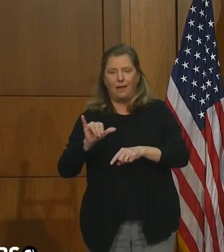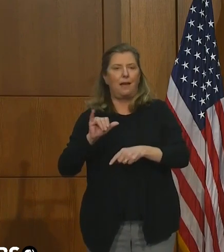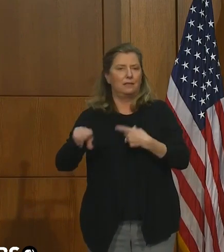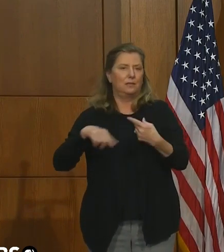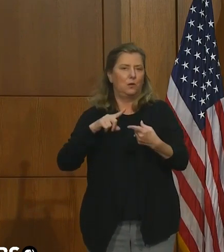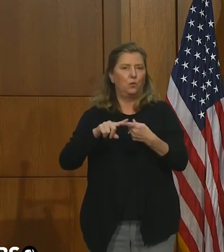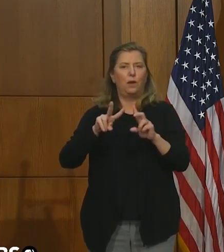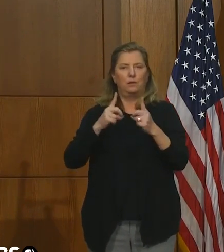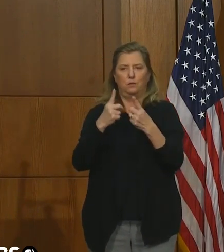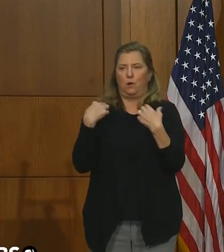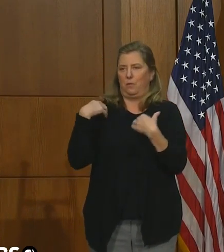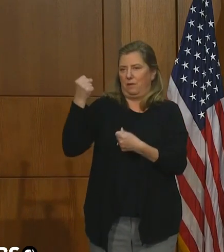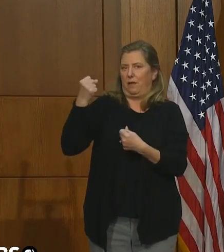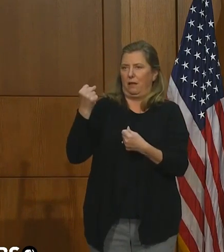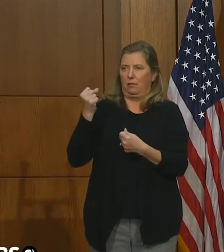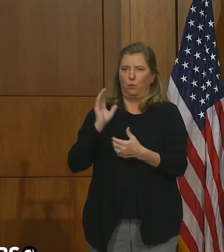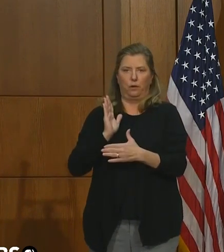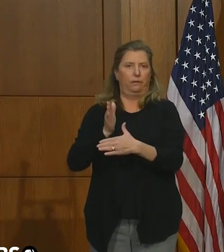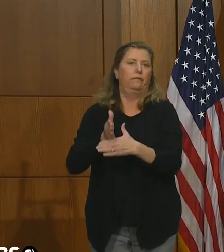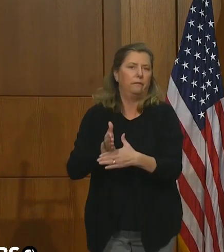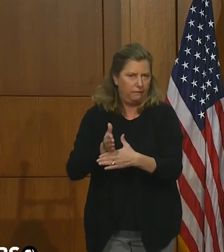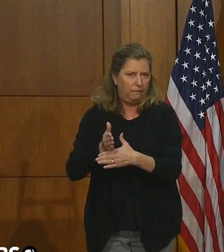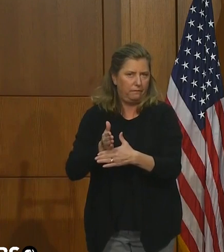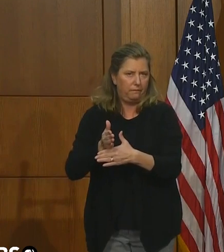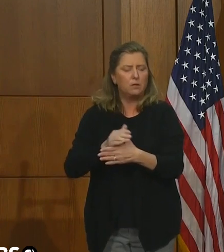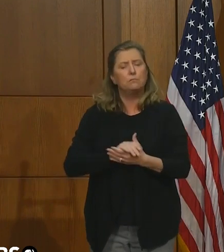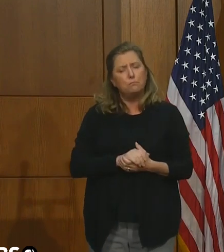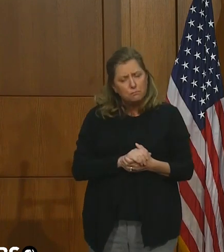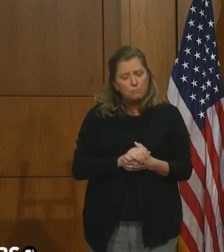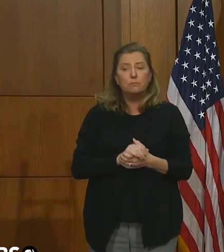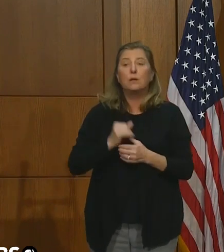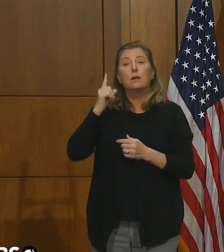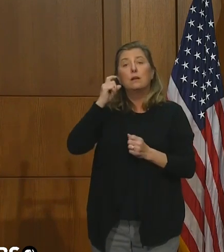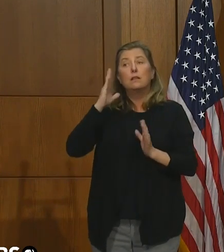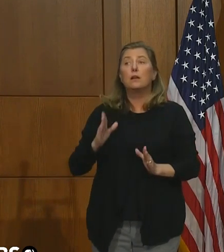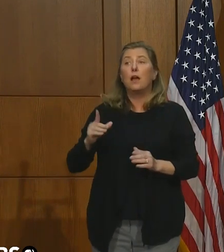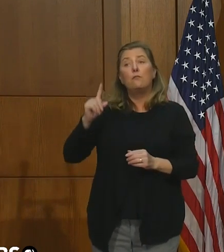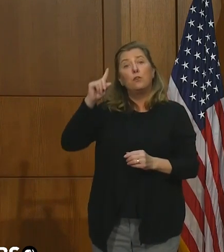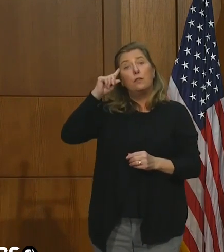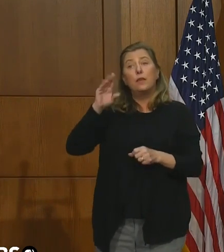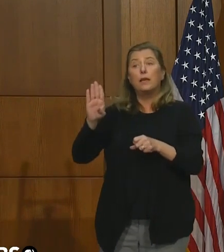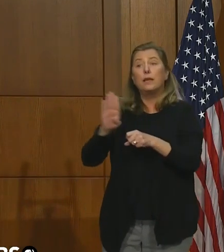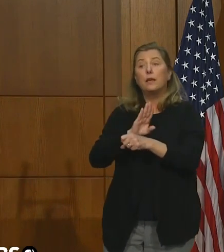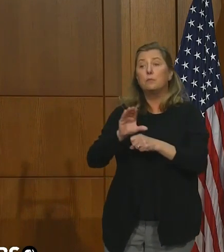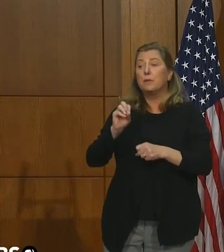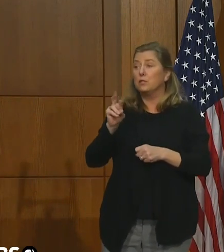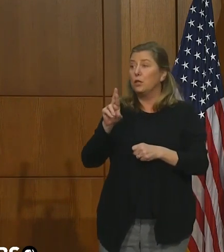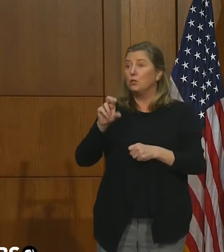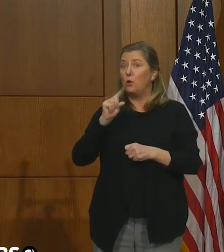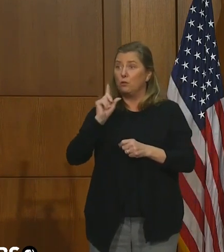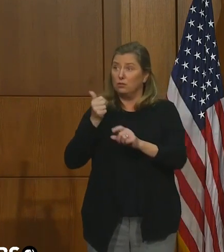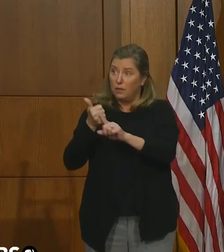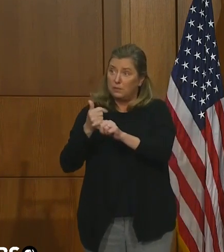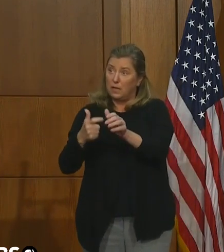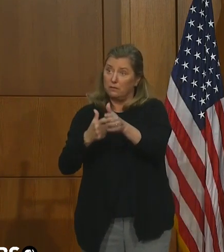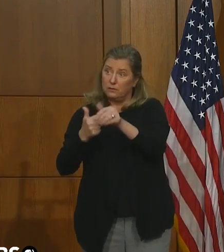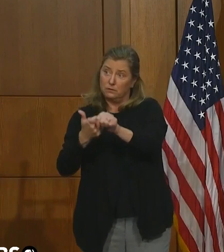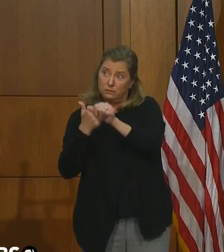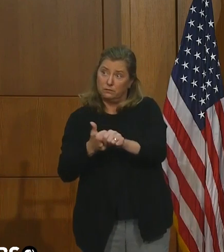of the Department of Health. And although the governor does not expect business owners to enforce Executive Order